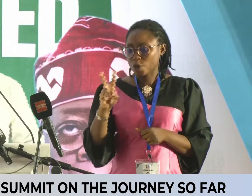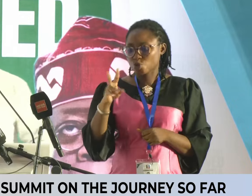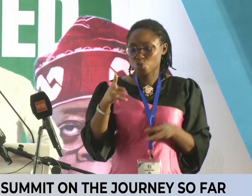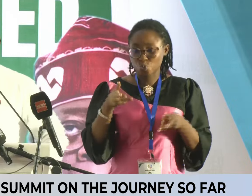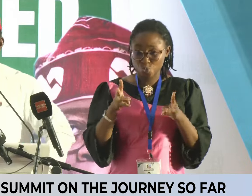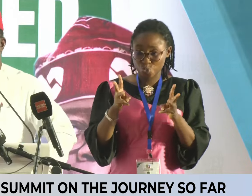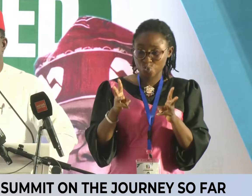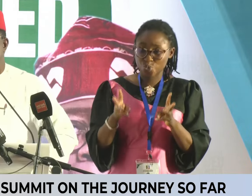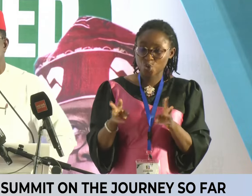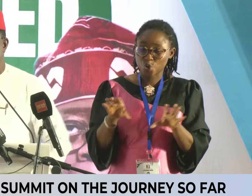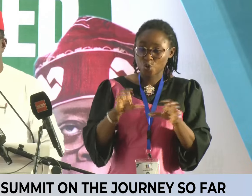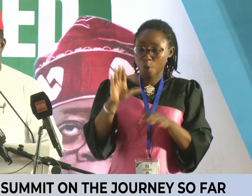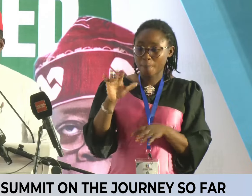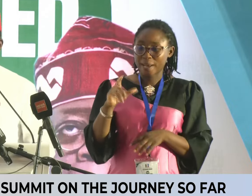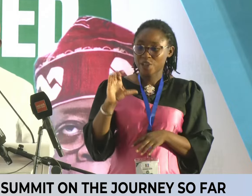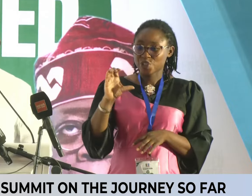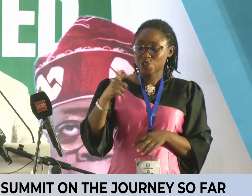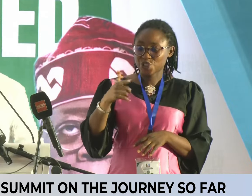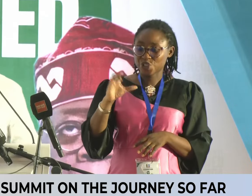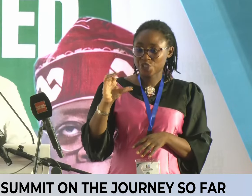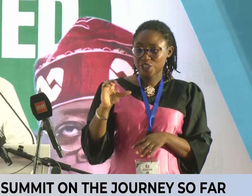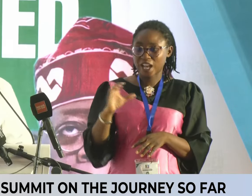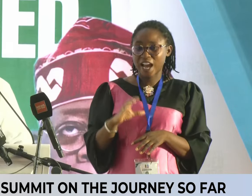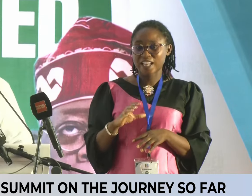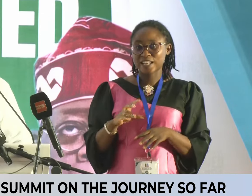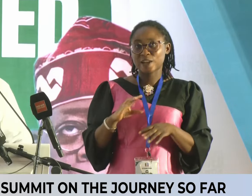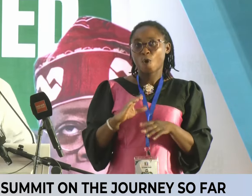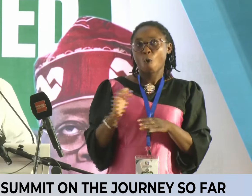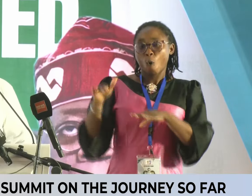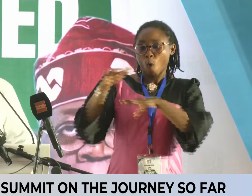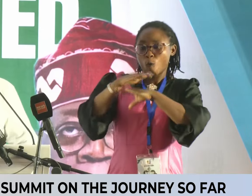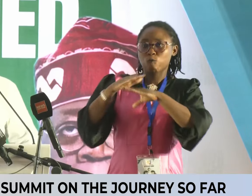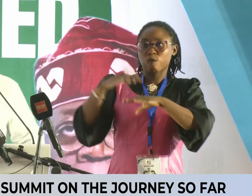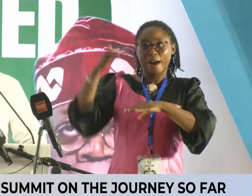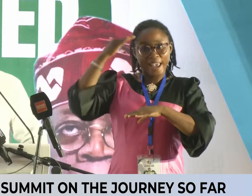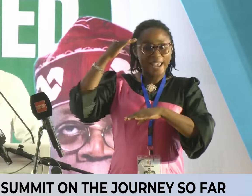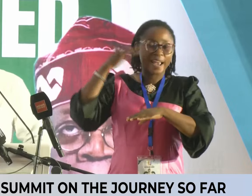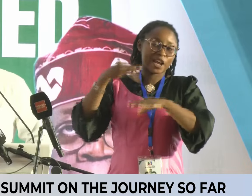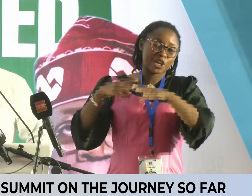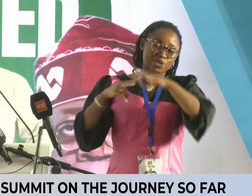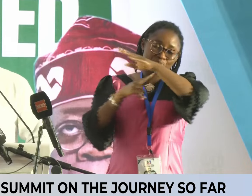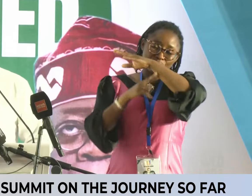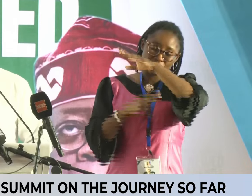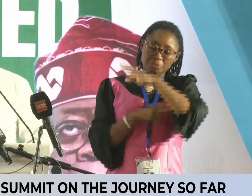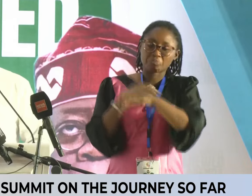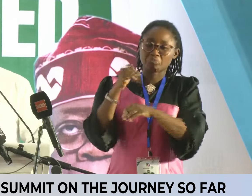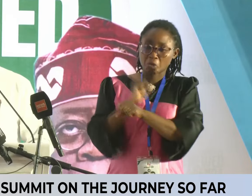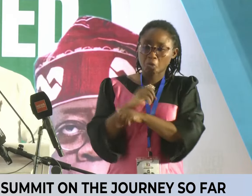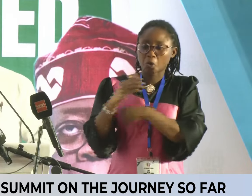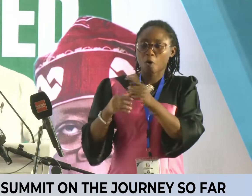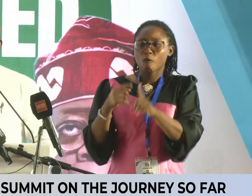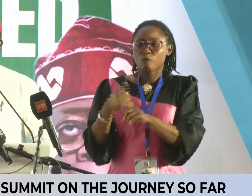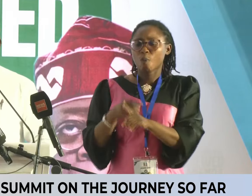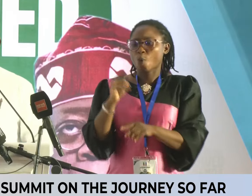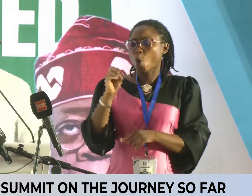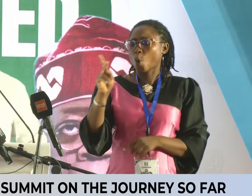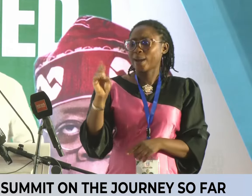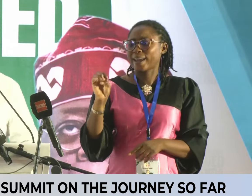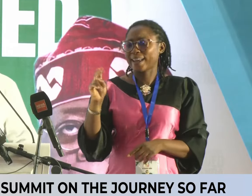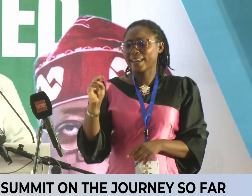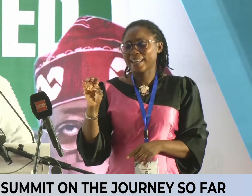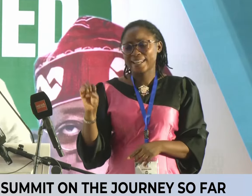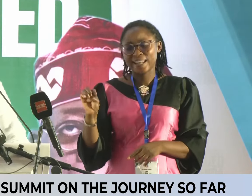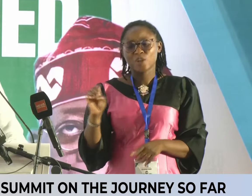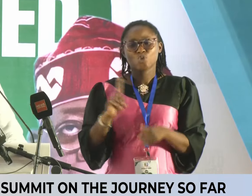carriageway, being done by CGC, and there is a flyover there, and work is ongoing. And then from Okene down to